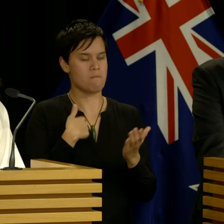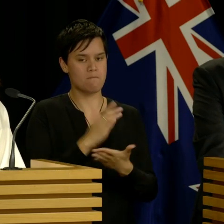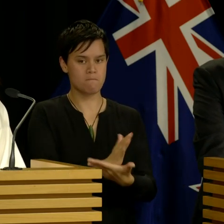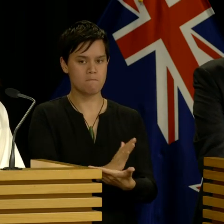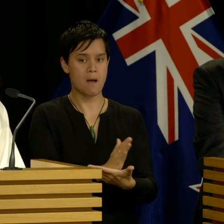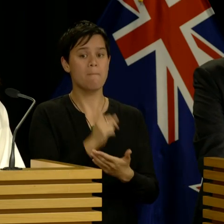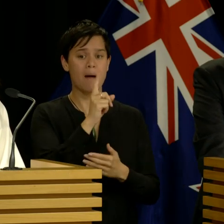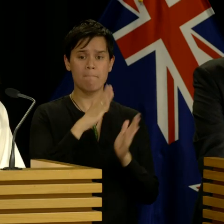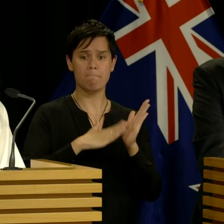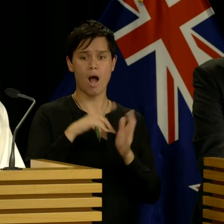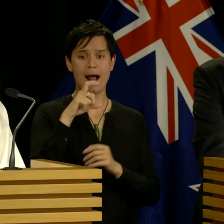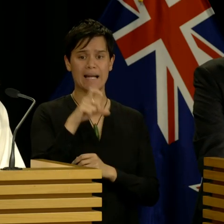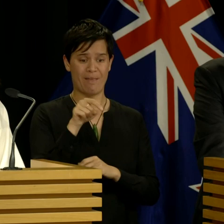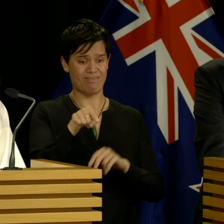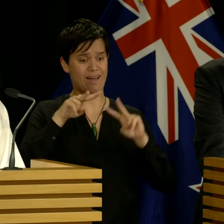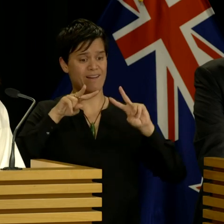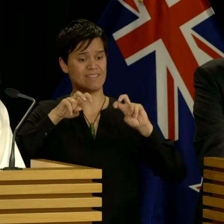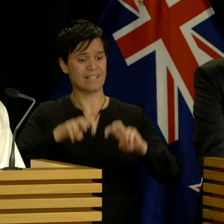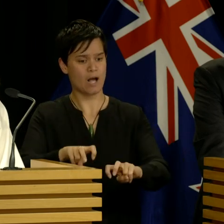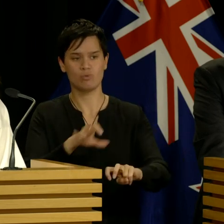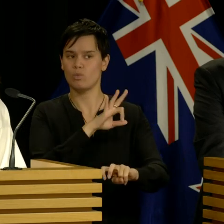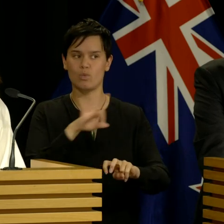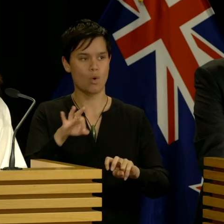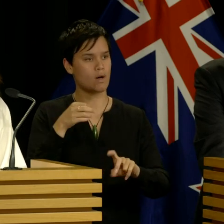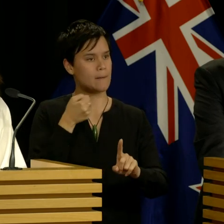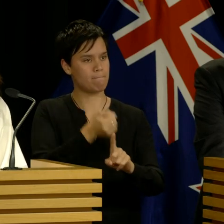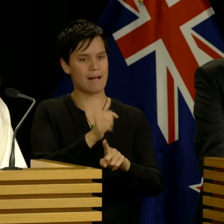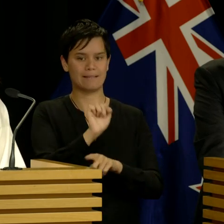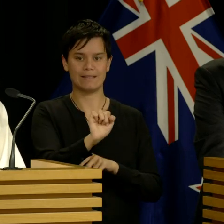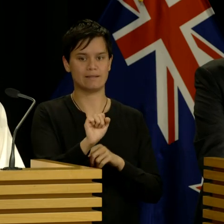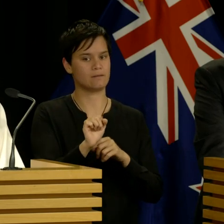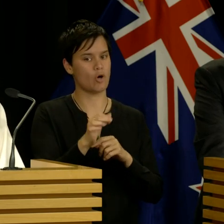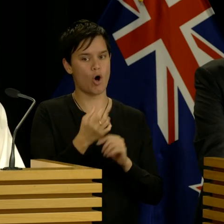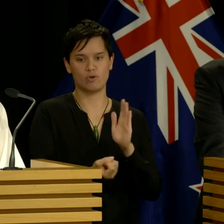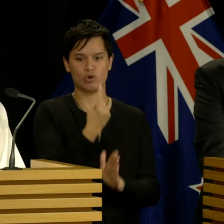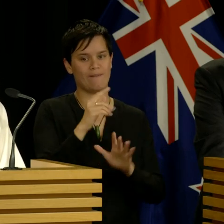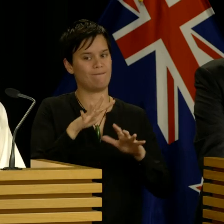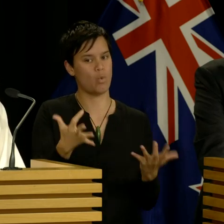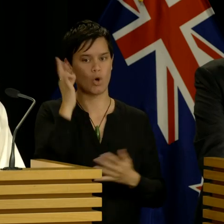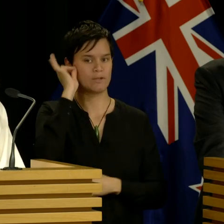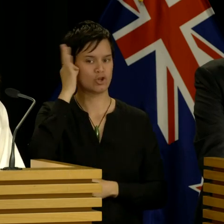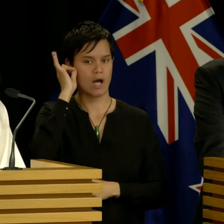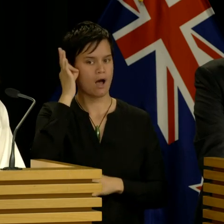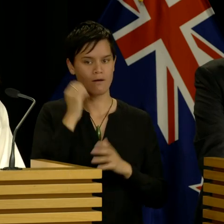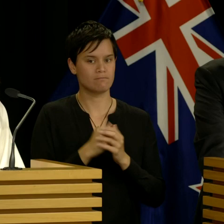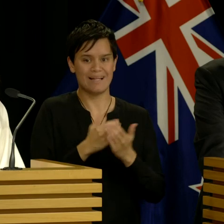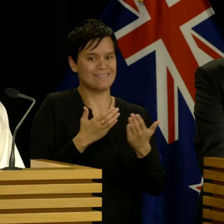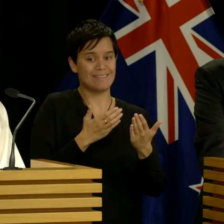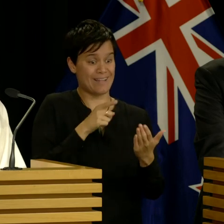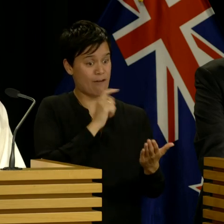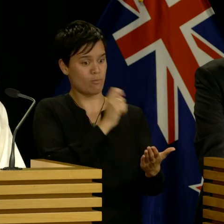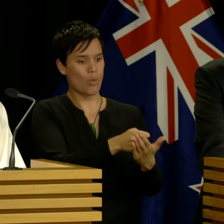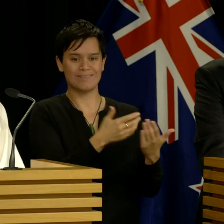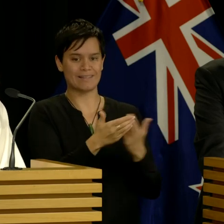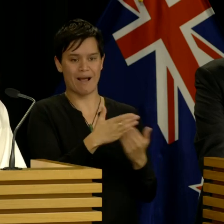that Mike Clement is a police officer of huge integrity, and I will continue to maintain that. Do you think the findings of that? Regardless of that